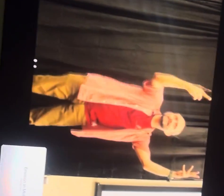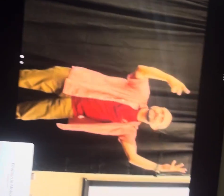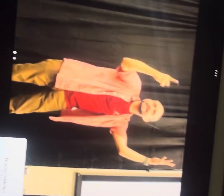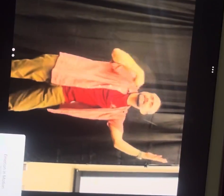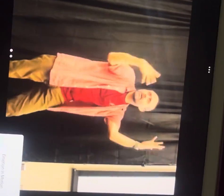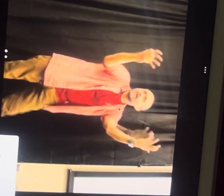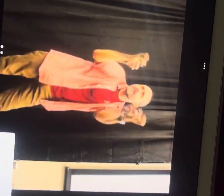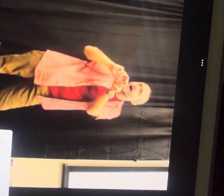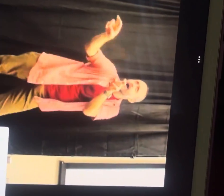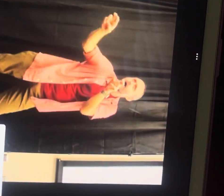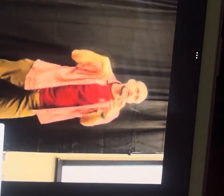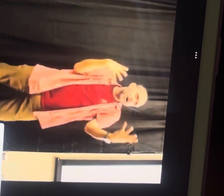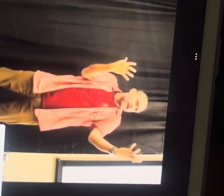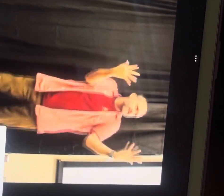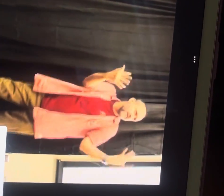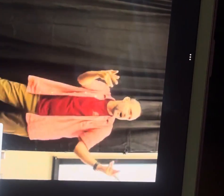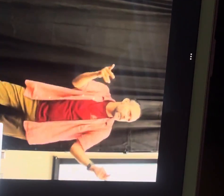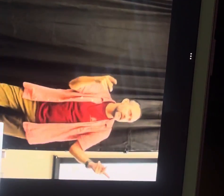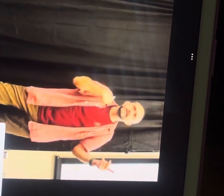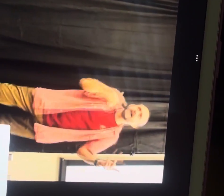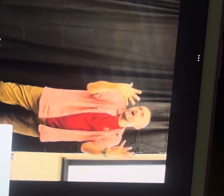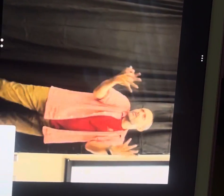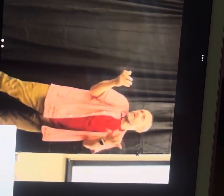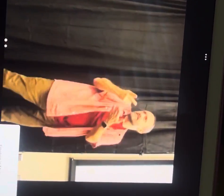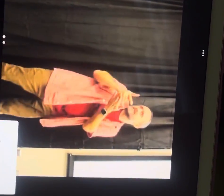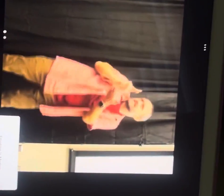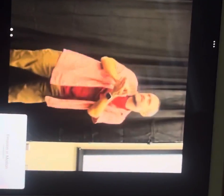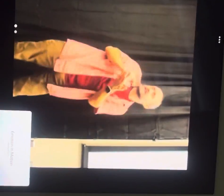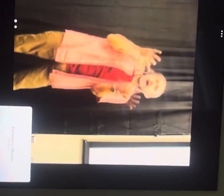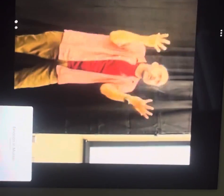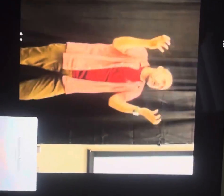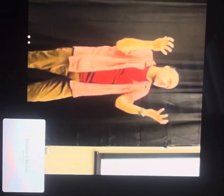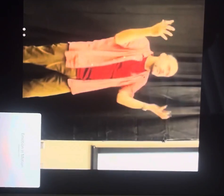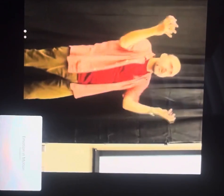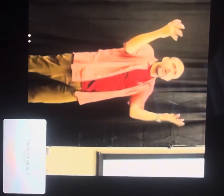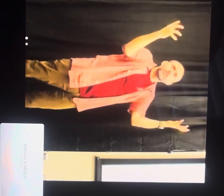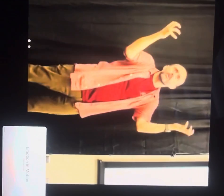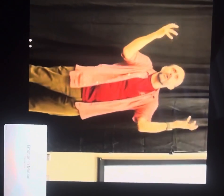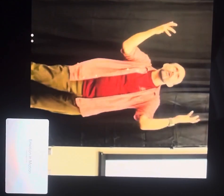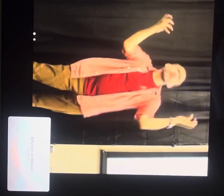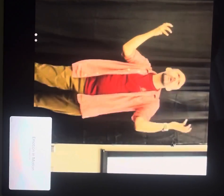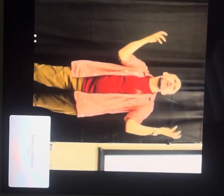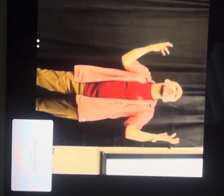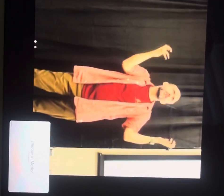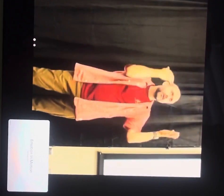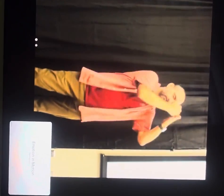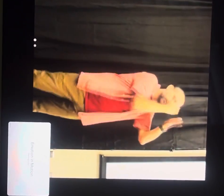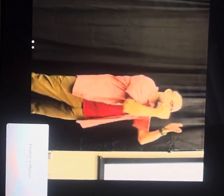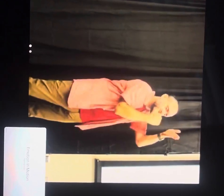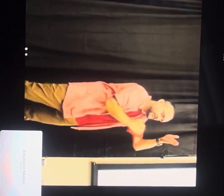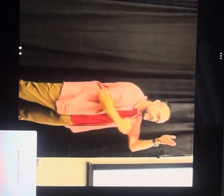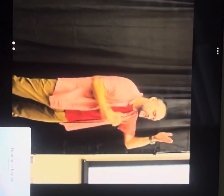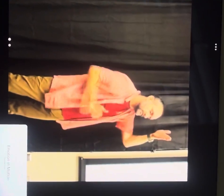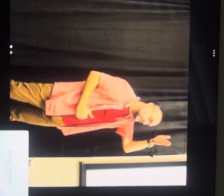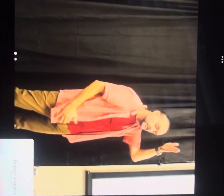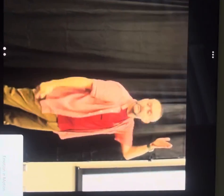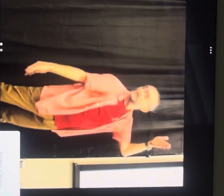You know, it's really up to you how to visualize. And for example, how I want my house to look like this, this, and this, and I want this, this, and this, and have a